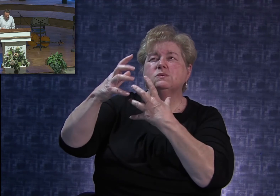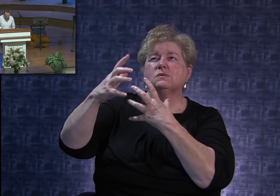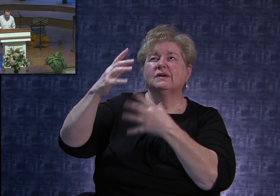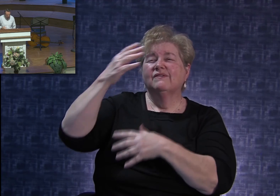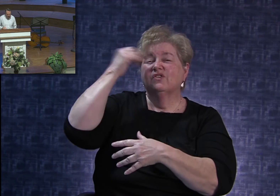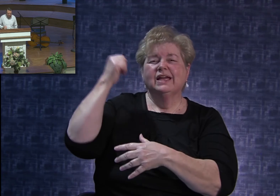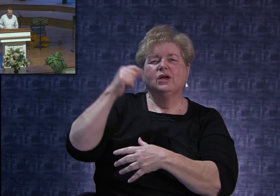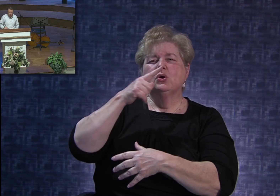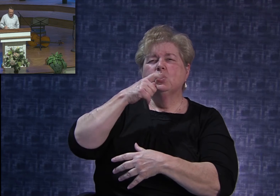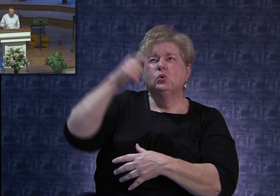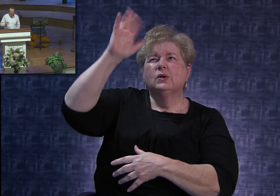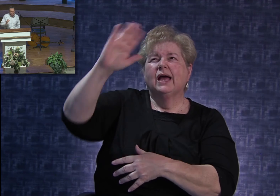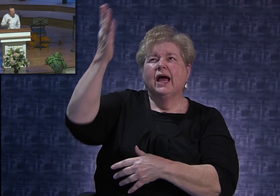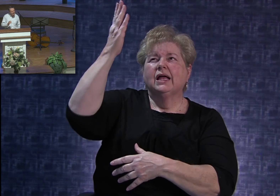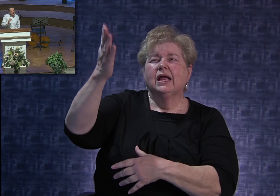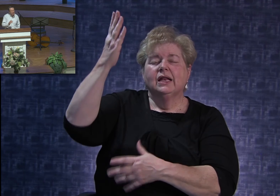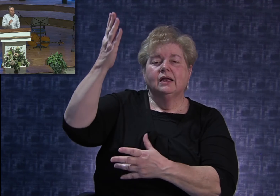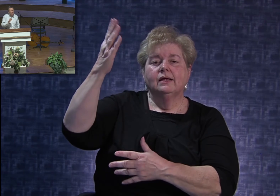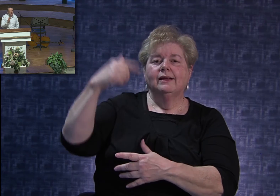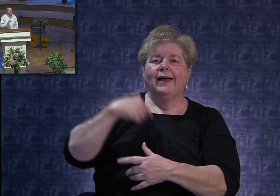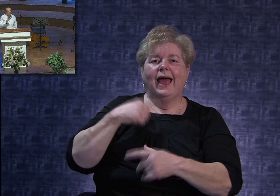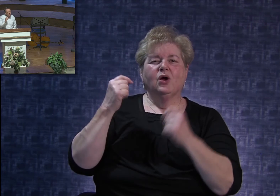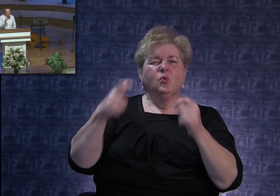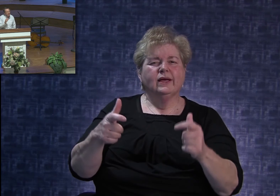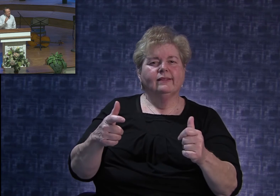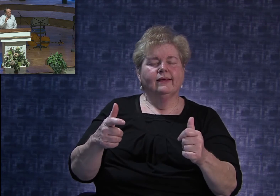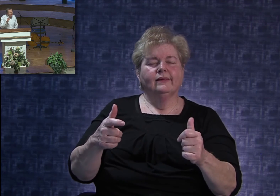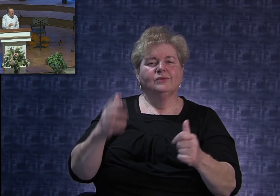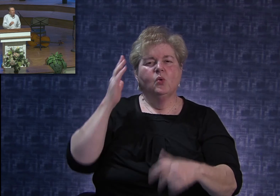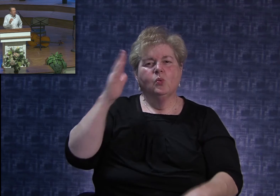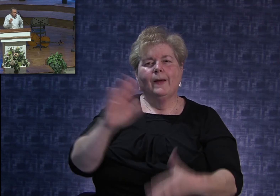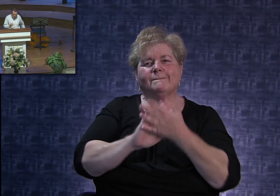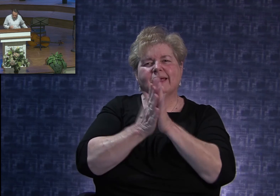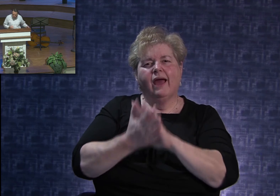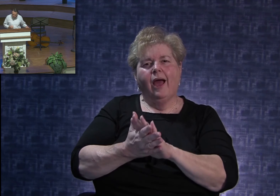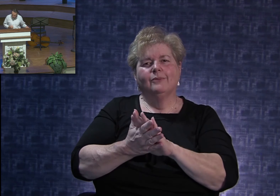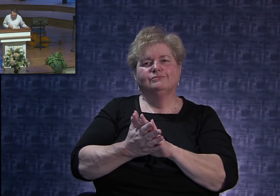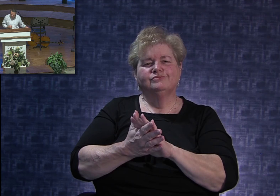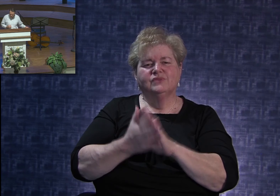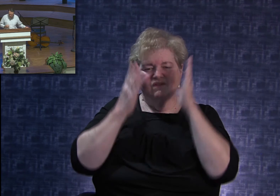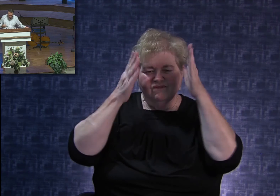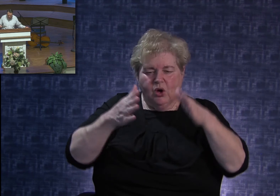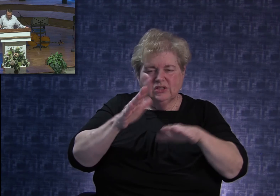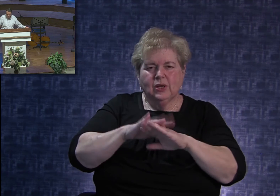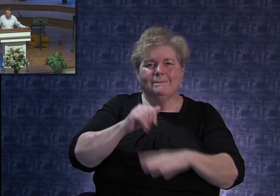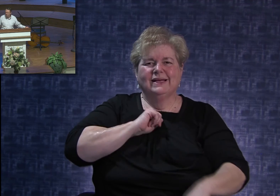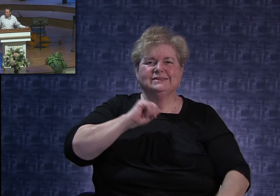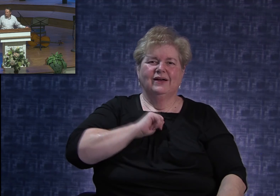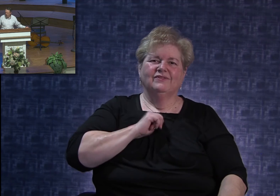on who God is, I am very quickly going to become consumed with